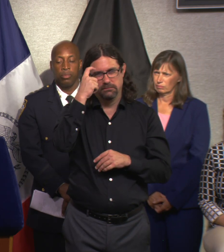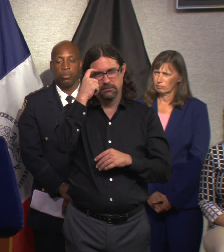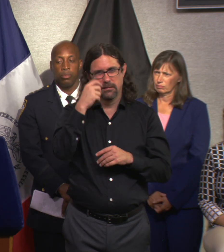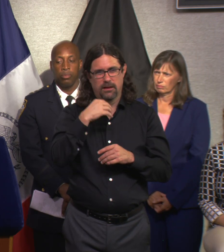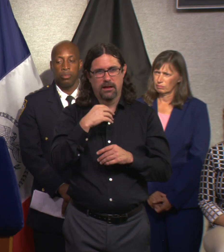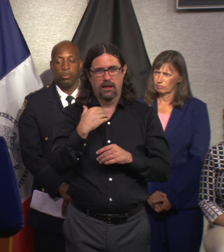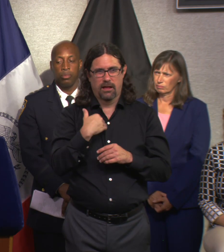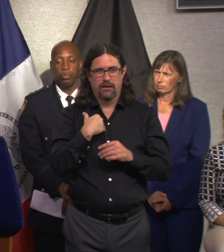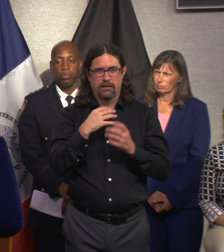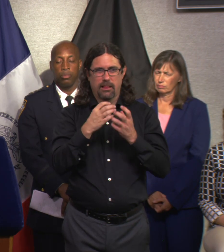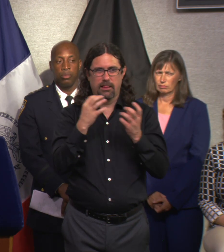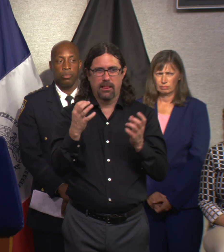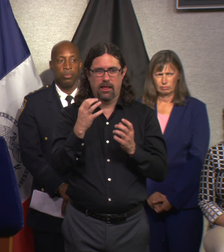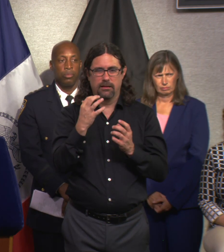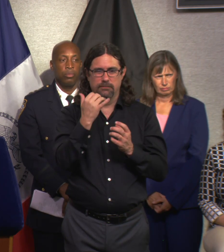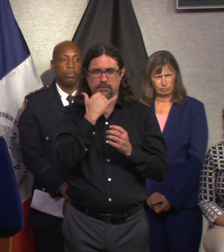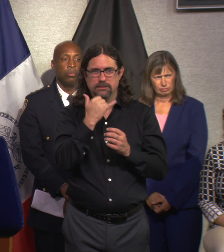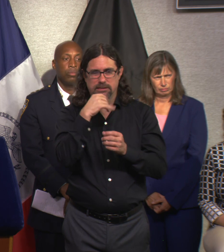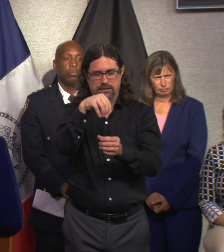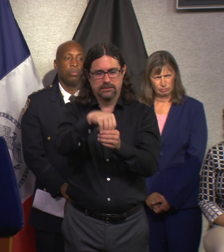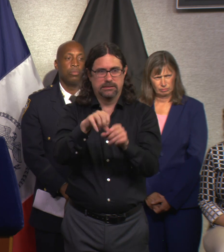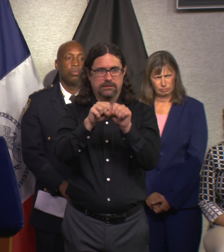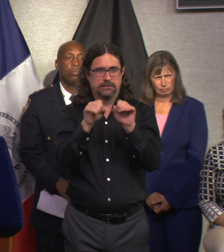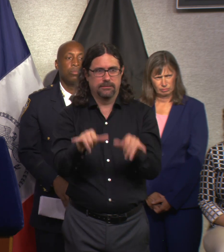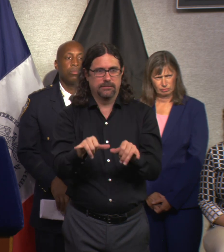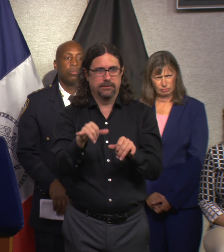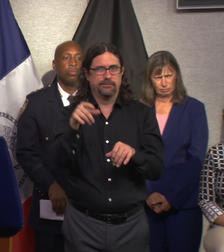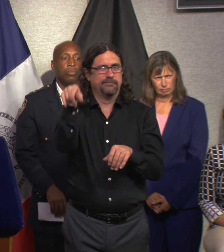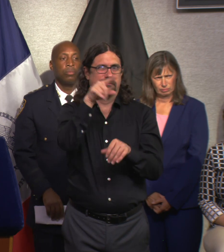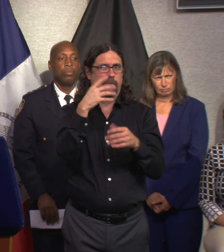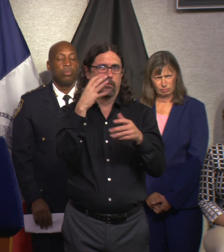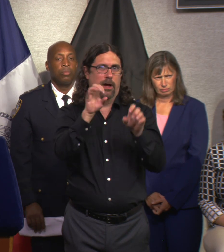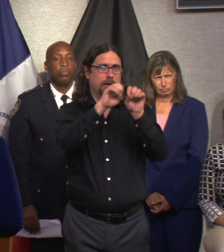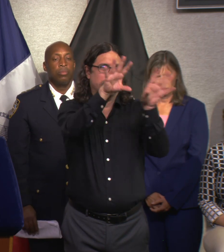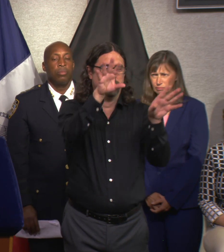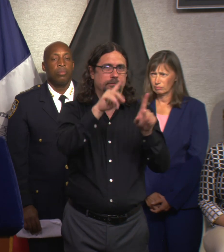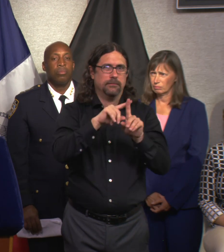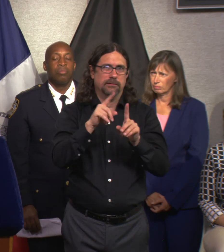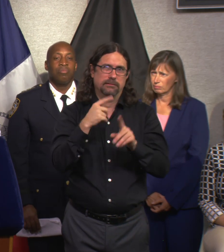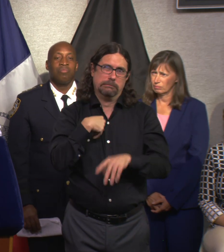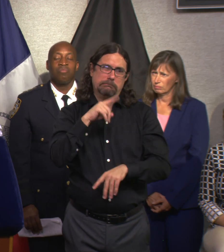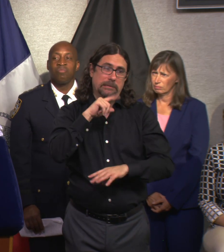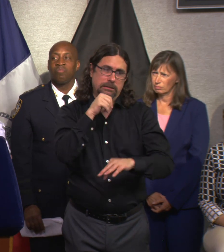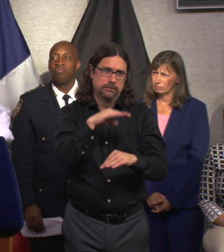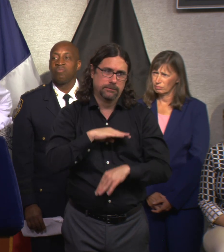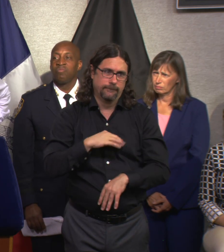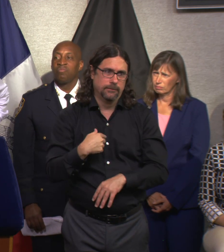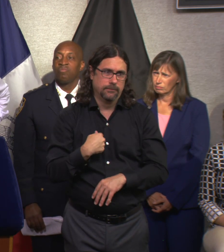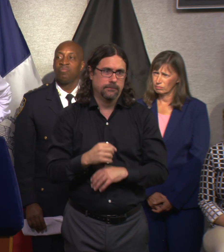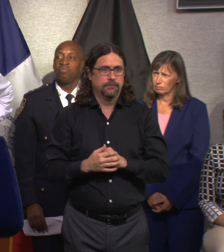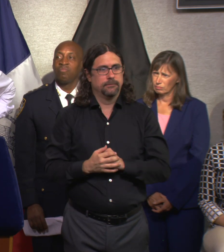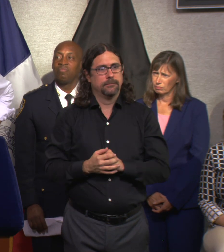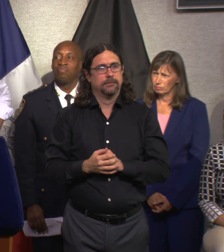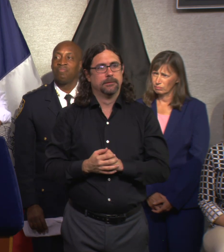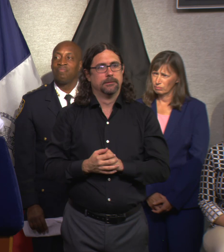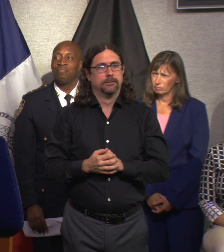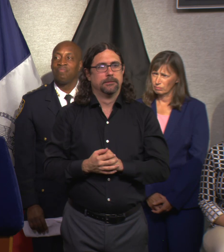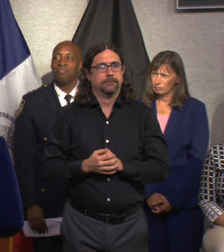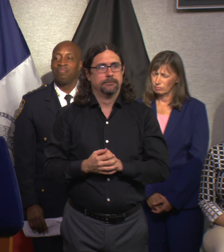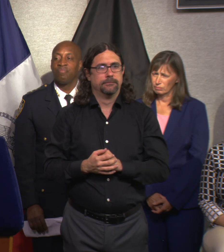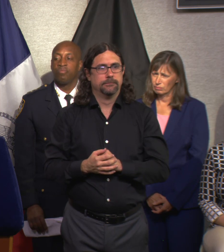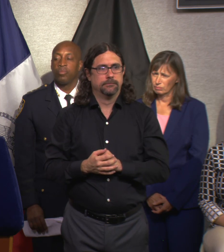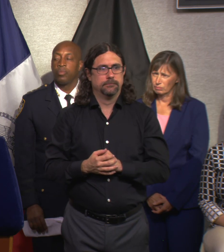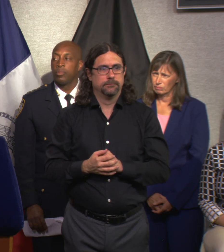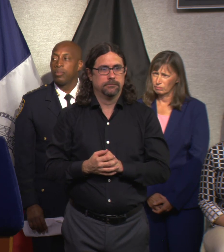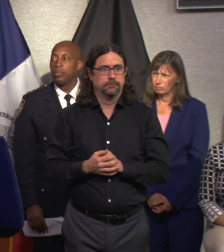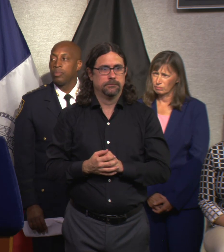with the lack of answers. Do you think Con Ed's been moving quickly enough to replace all the aging electric equipment in the city over the last several years? Again,